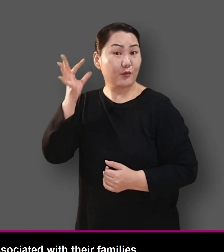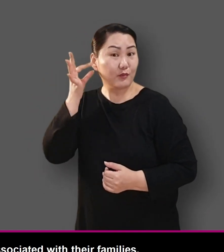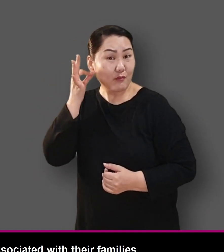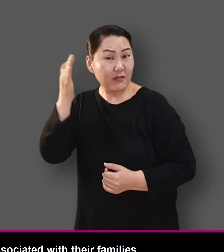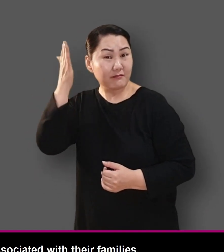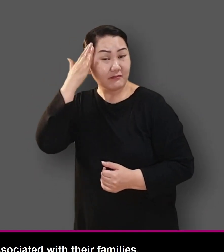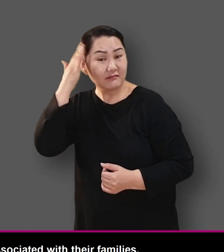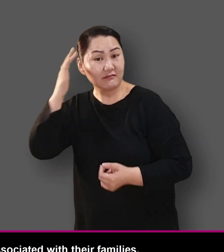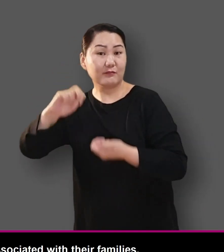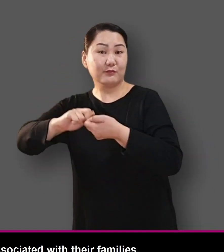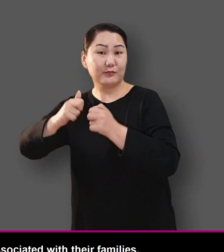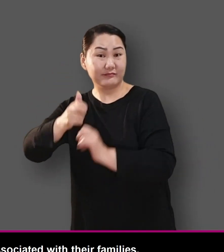with their families.